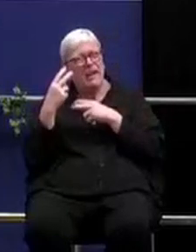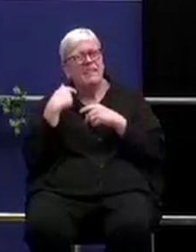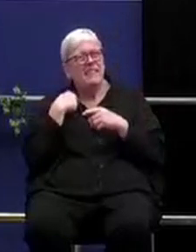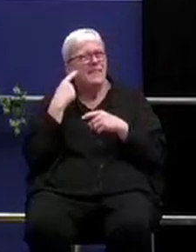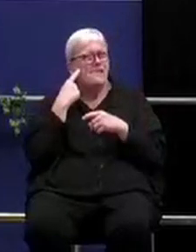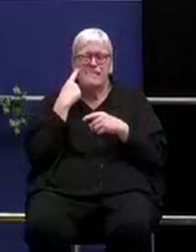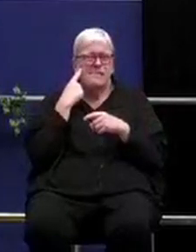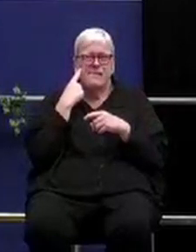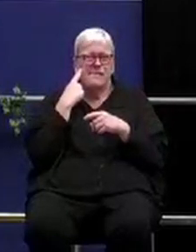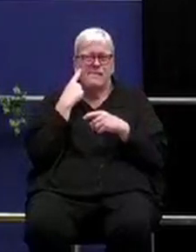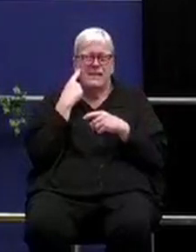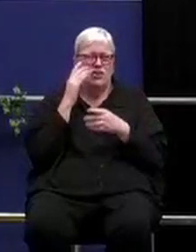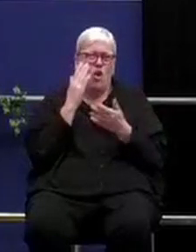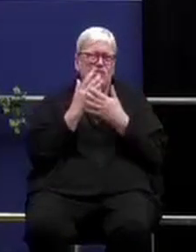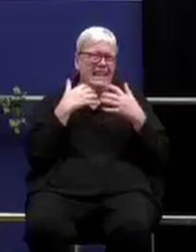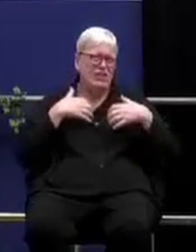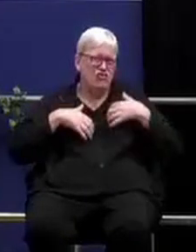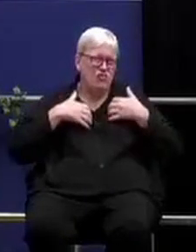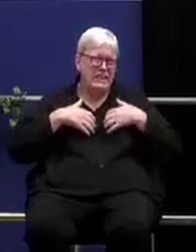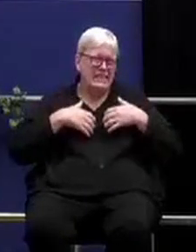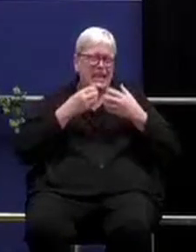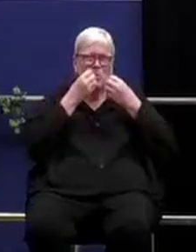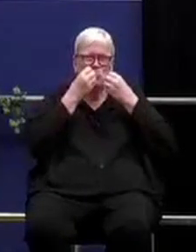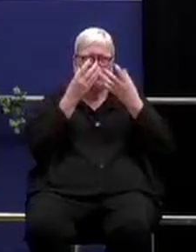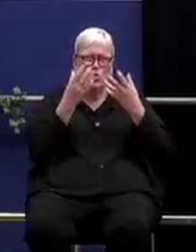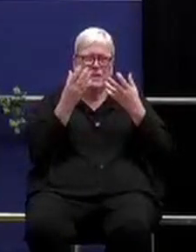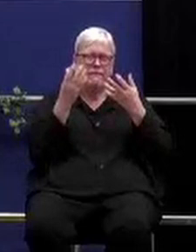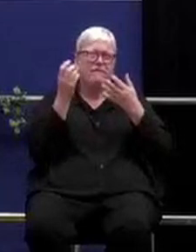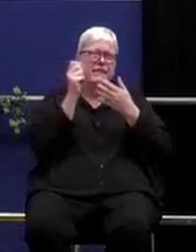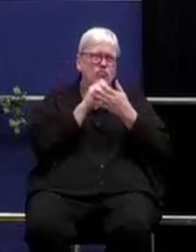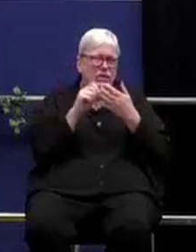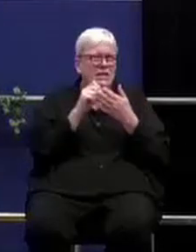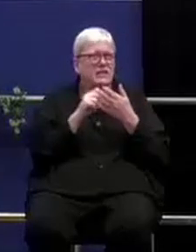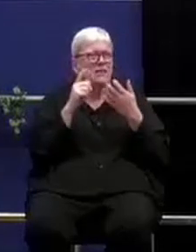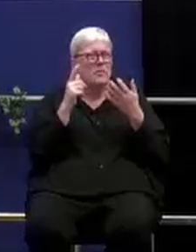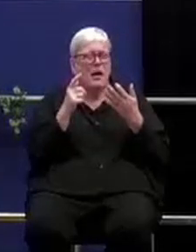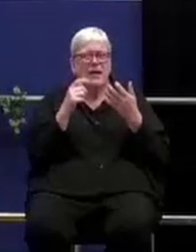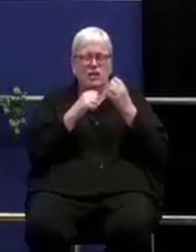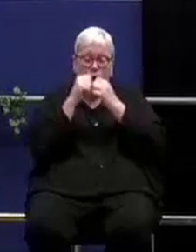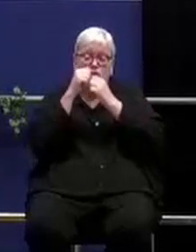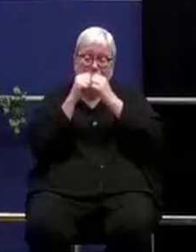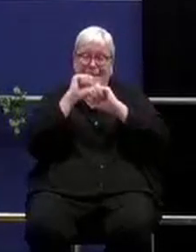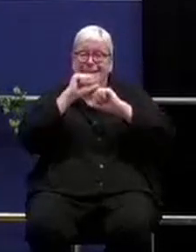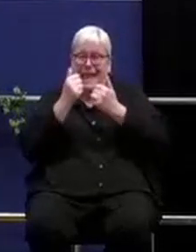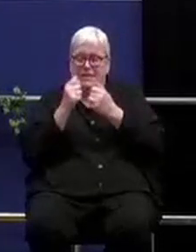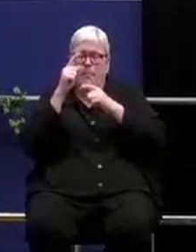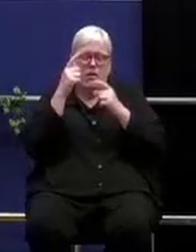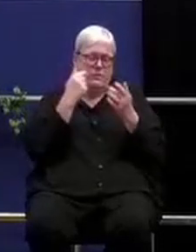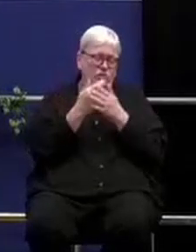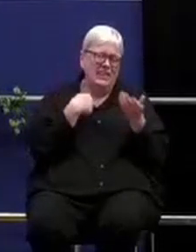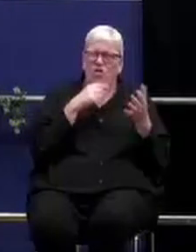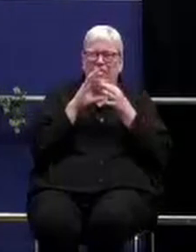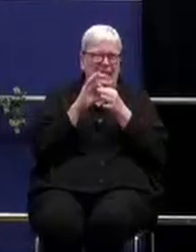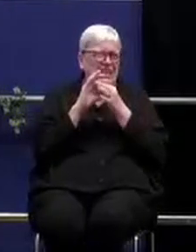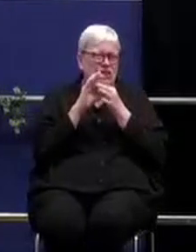maybe think it was that interesting. Like, I think it was beautifully, that's bold, nicely constructed, but not perhaps